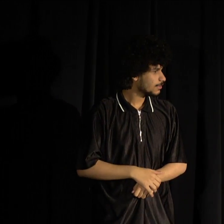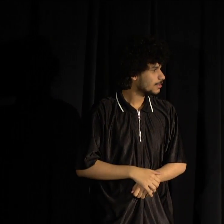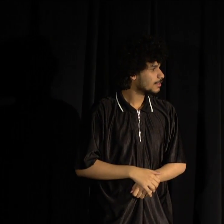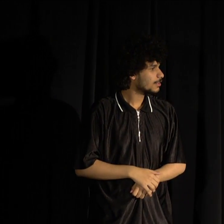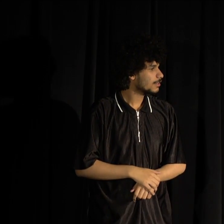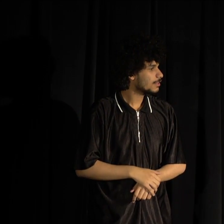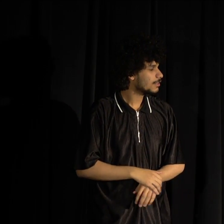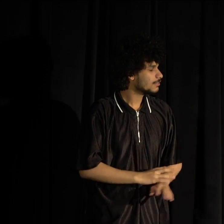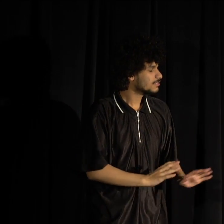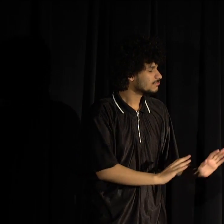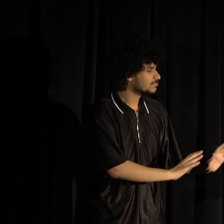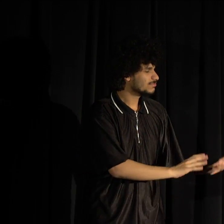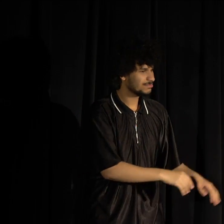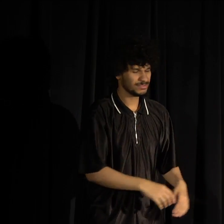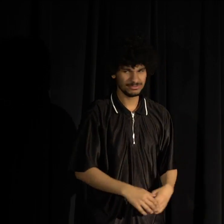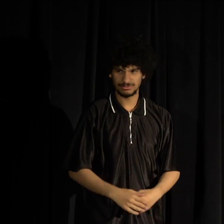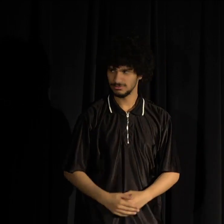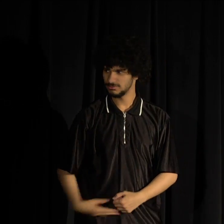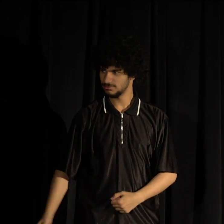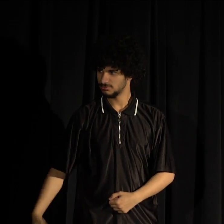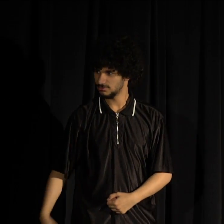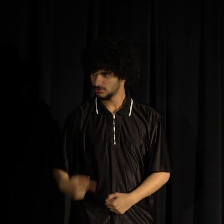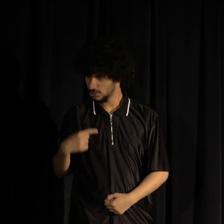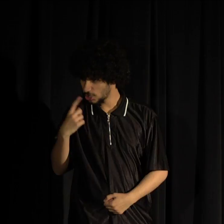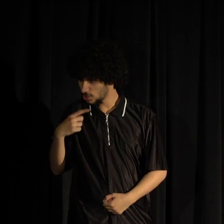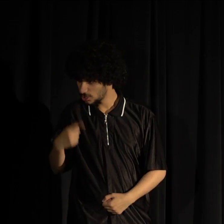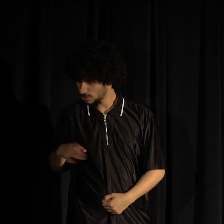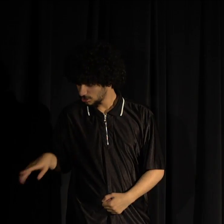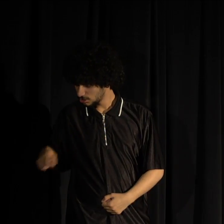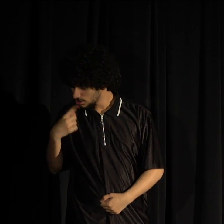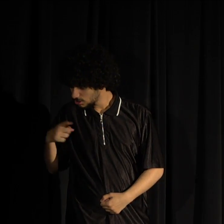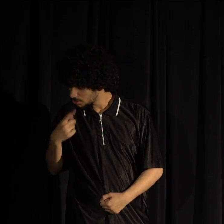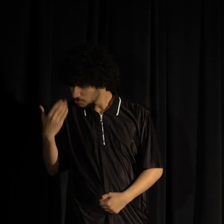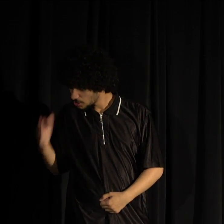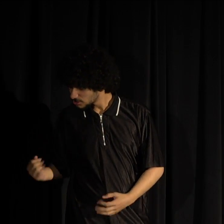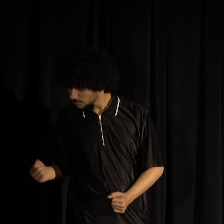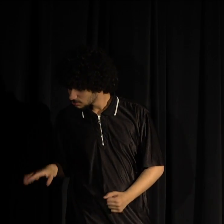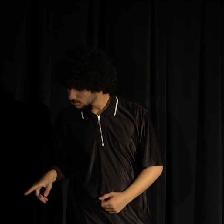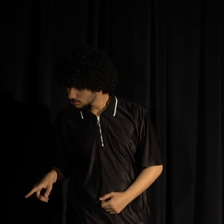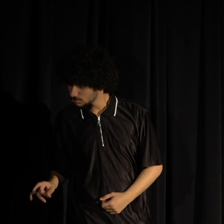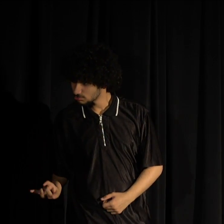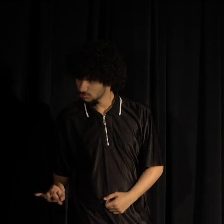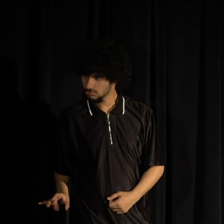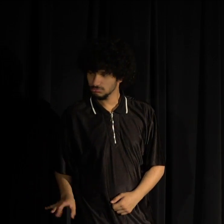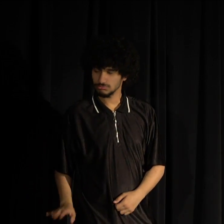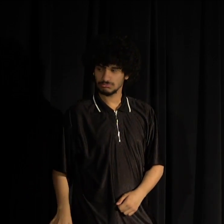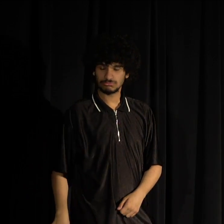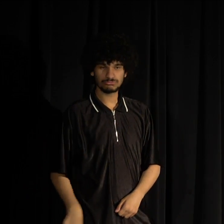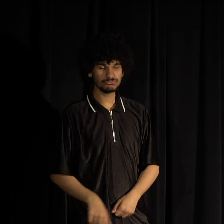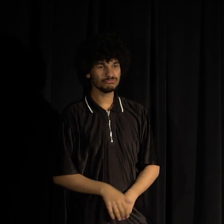has no idea what is being said. The deaf person's like, hey, look at this guy. He's hearing. He doesn't know sign. Can you believe